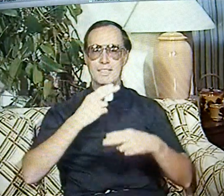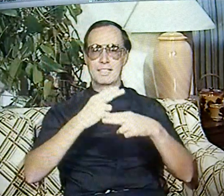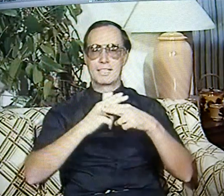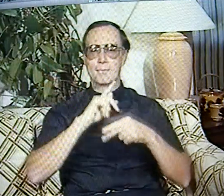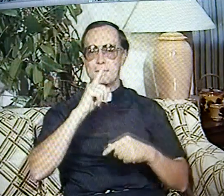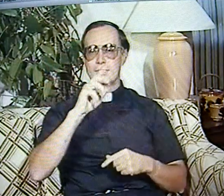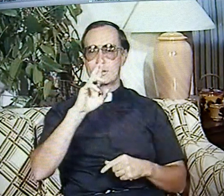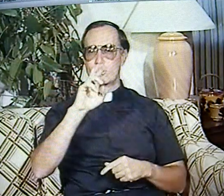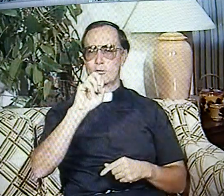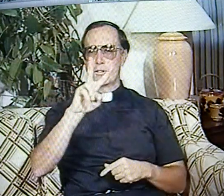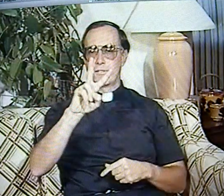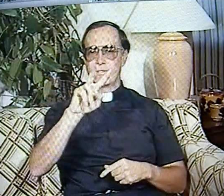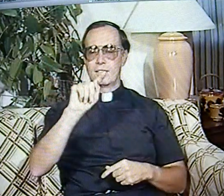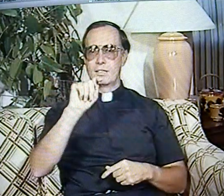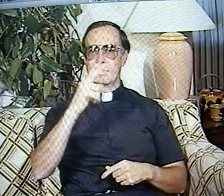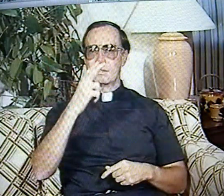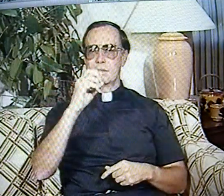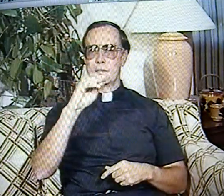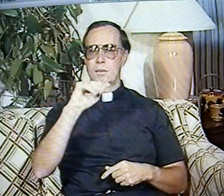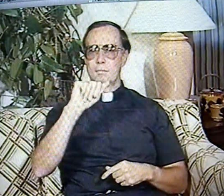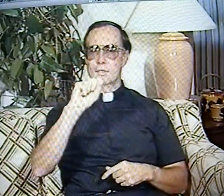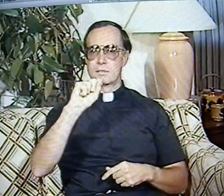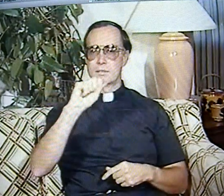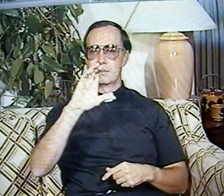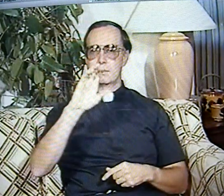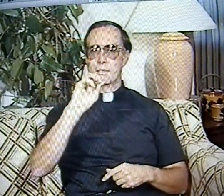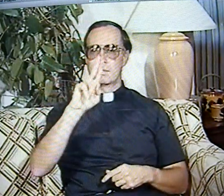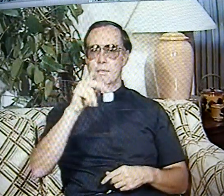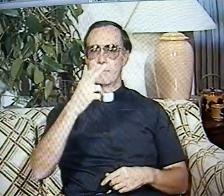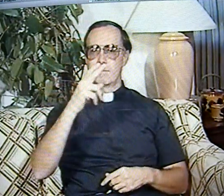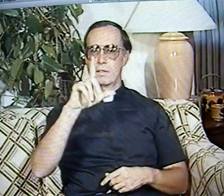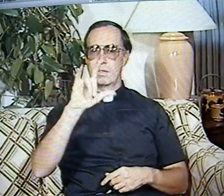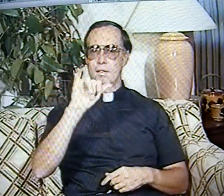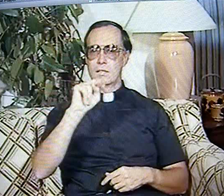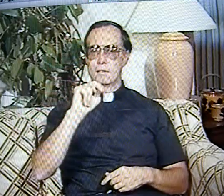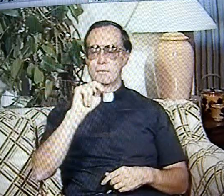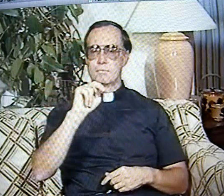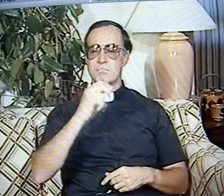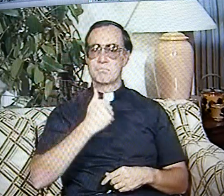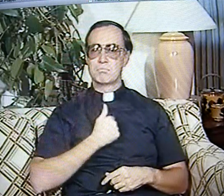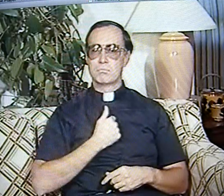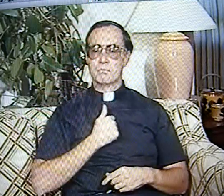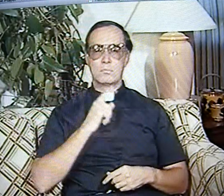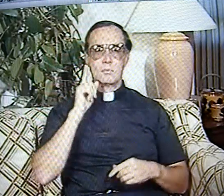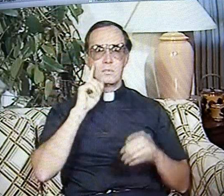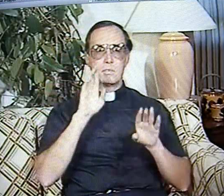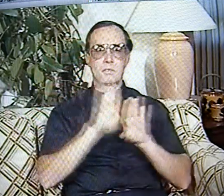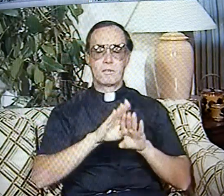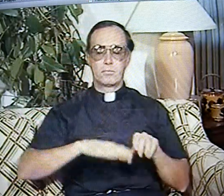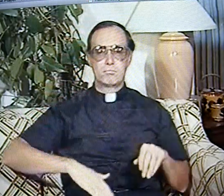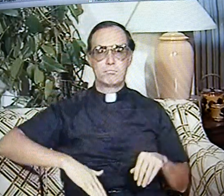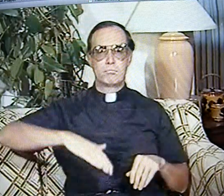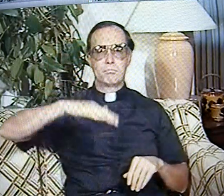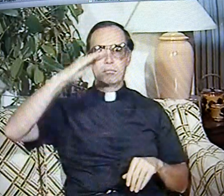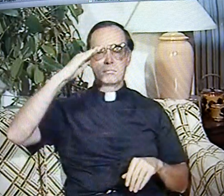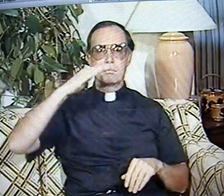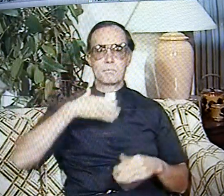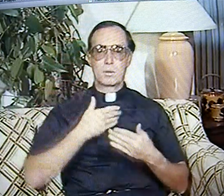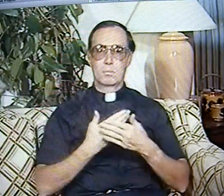Hello, my name is Reverend Coughlin. I grew up